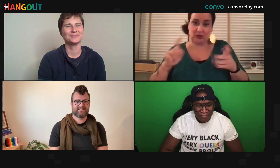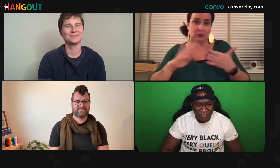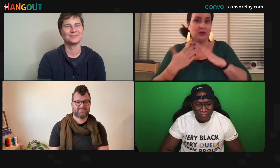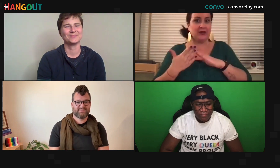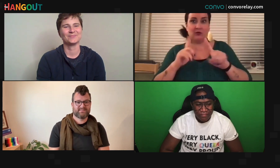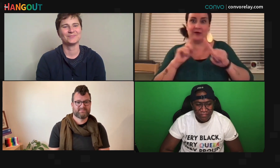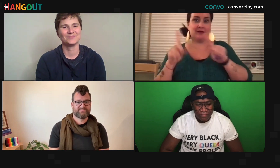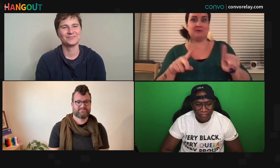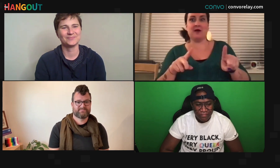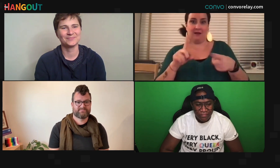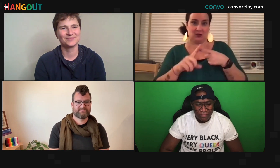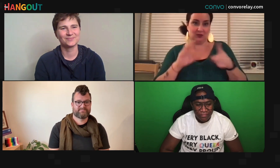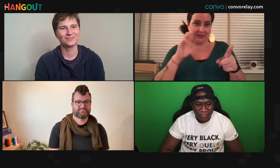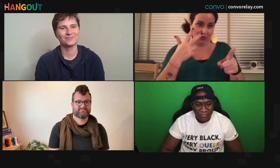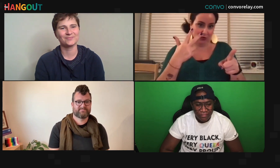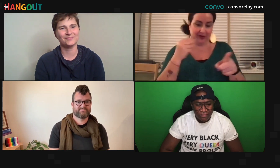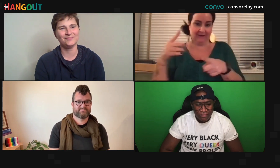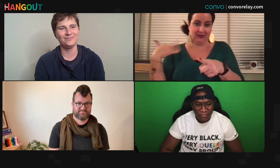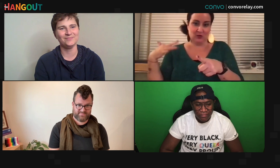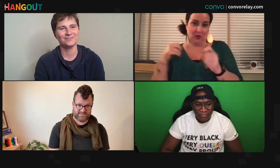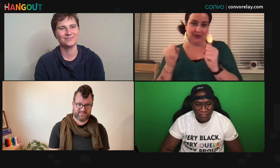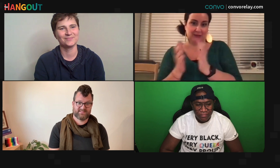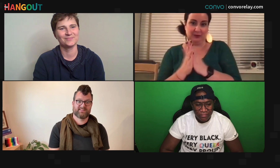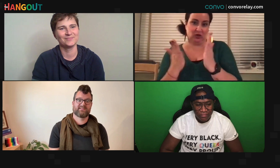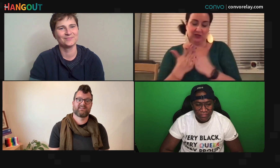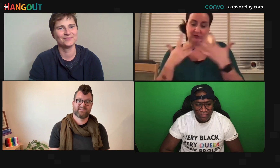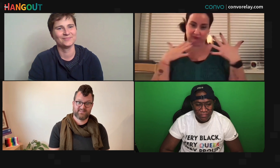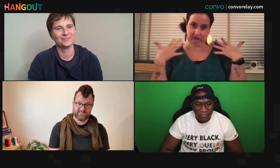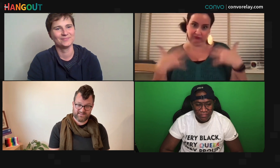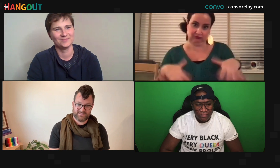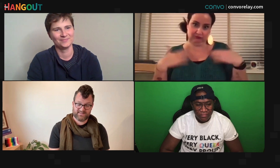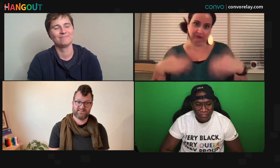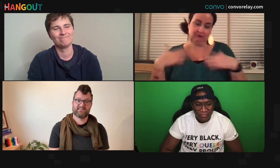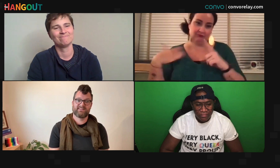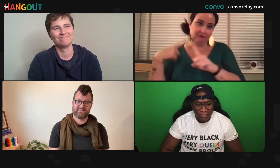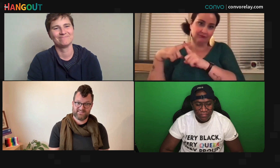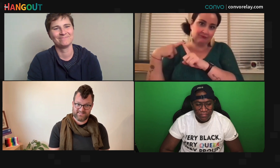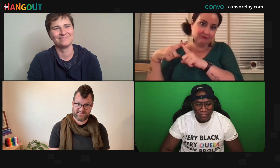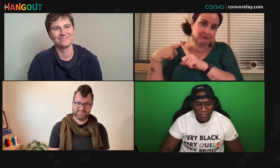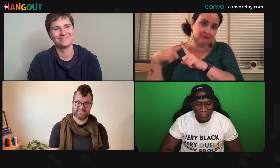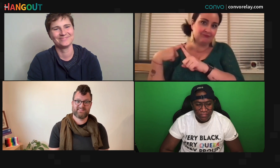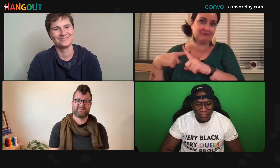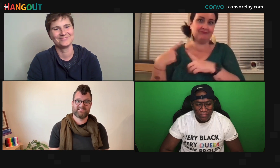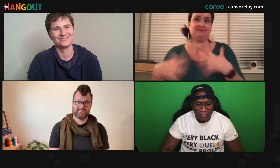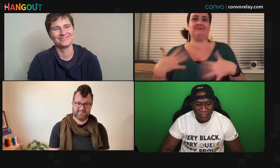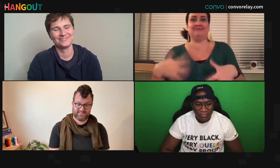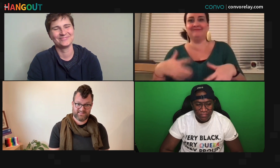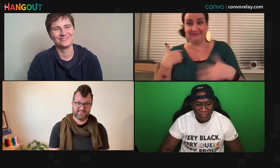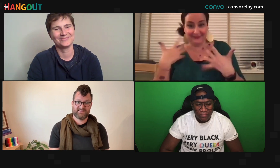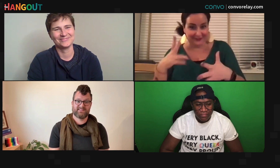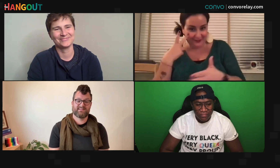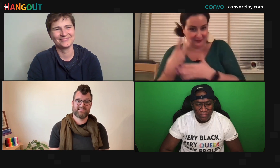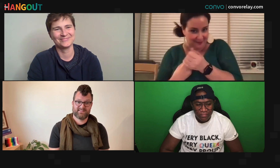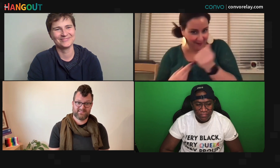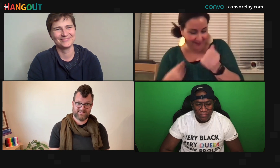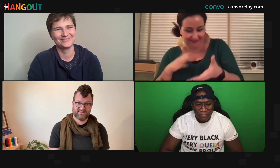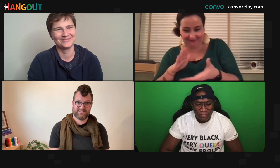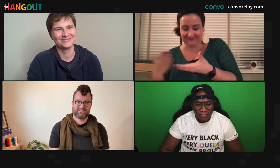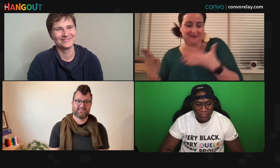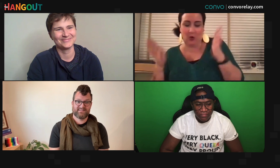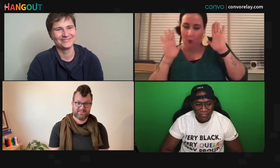This is Melissa. I'm already seeing a huge community response to C3 and Victorica's books. It's